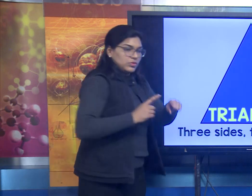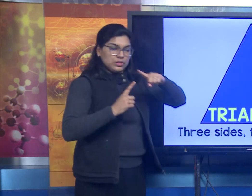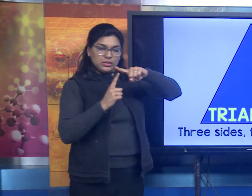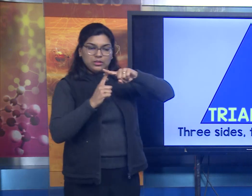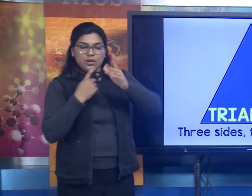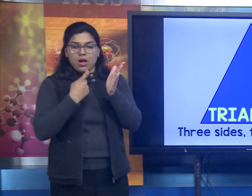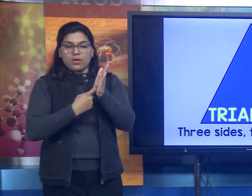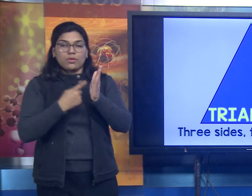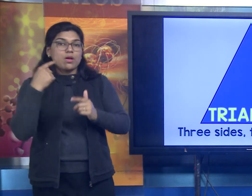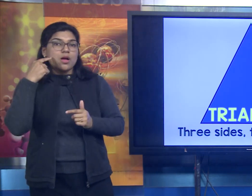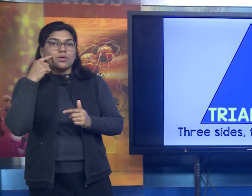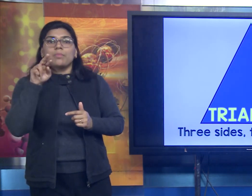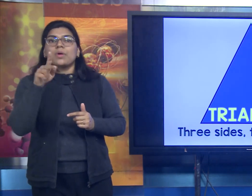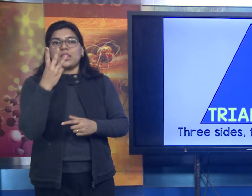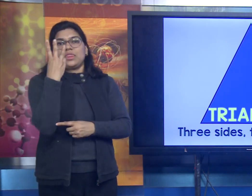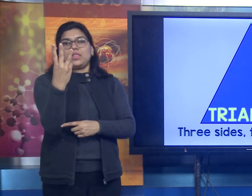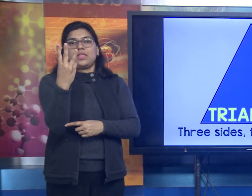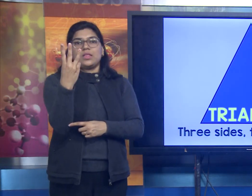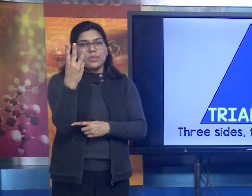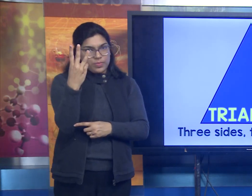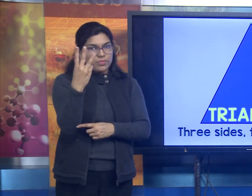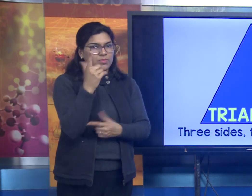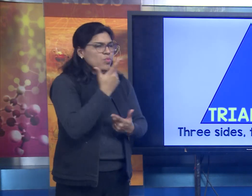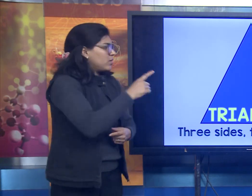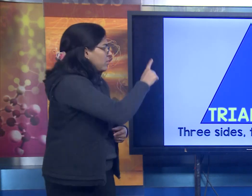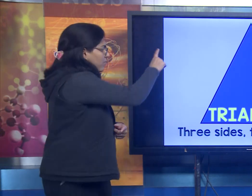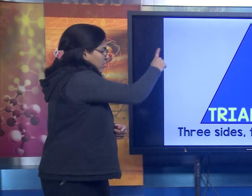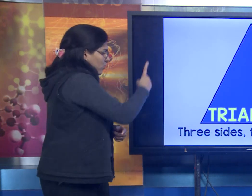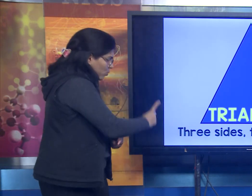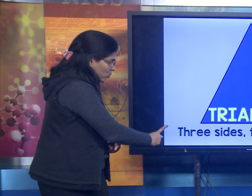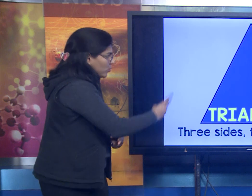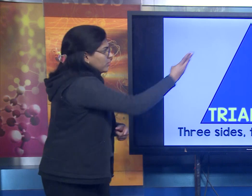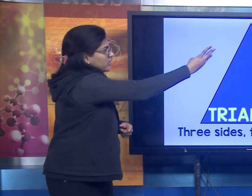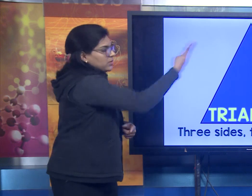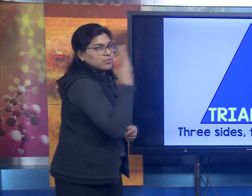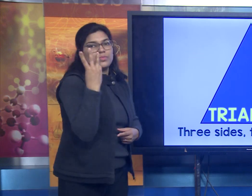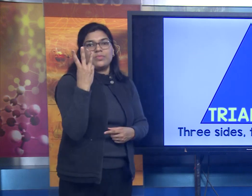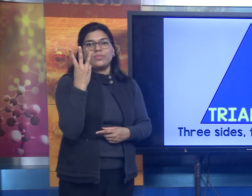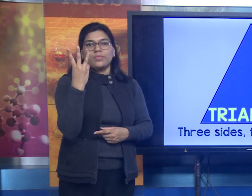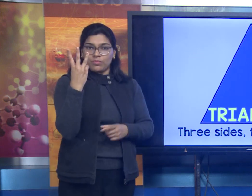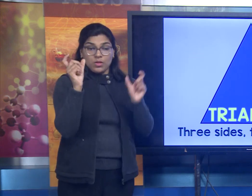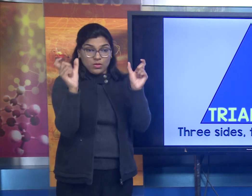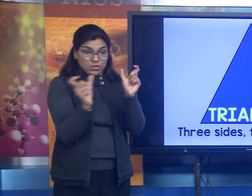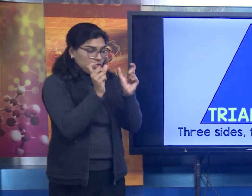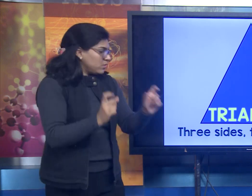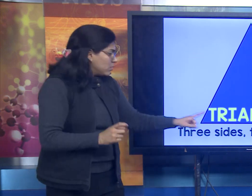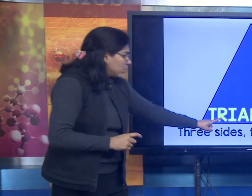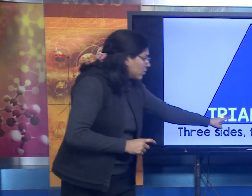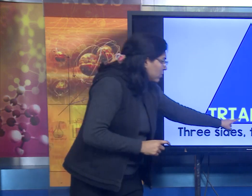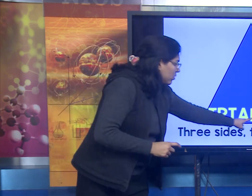if we carefully see the word spelling, TRI, TR means three. And when